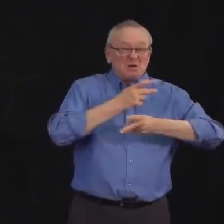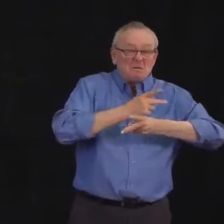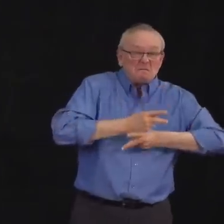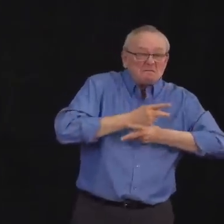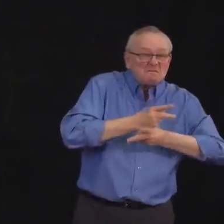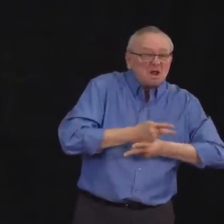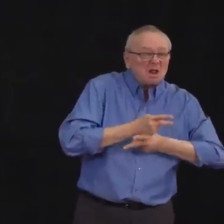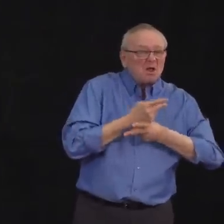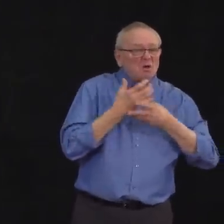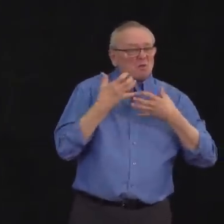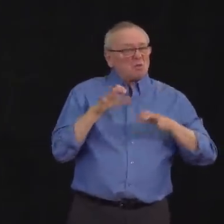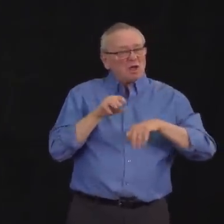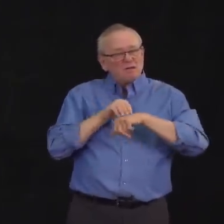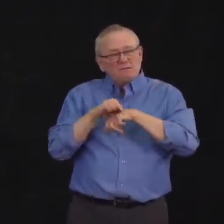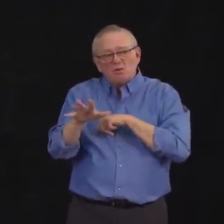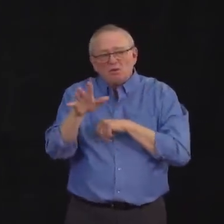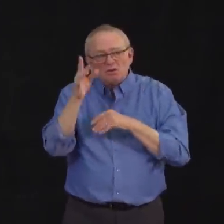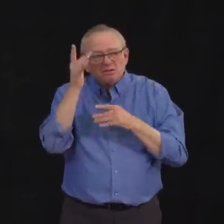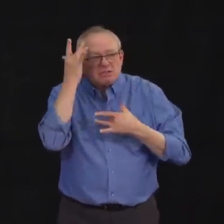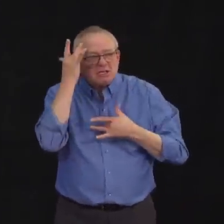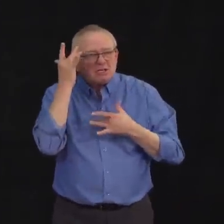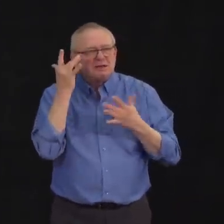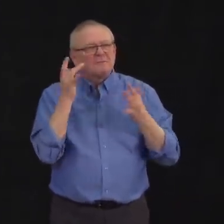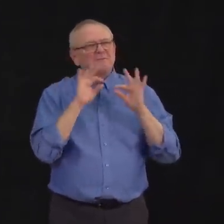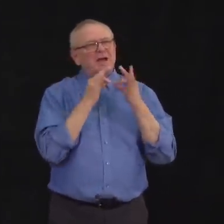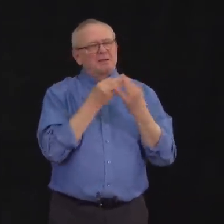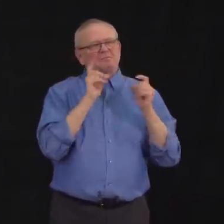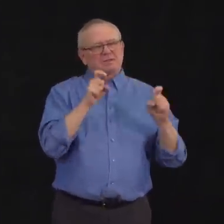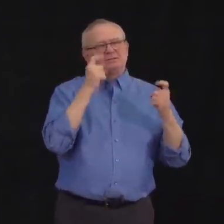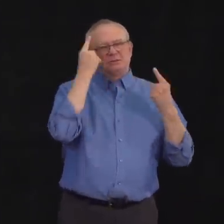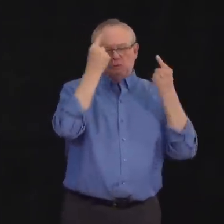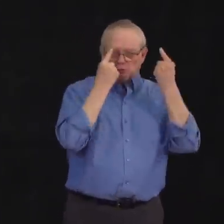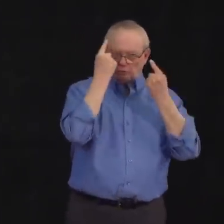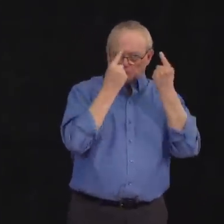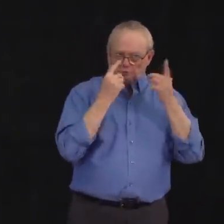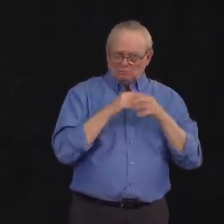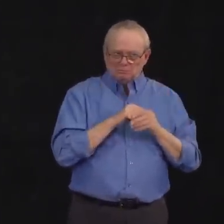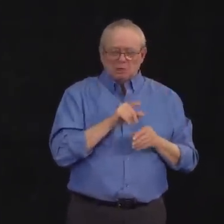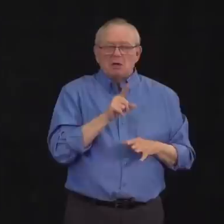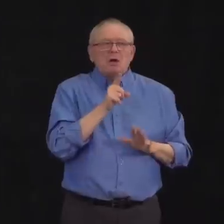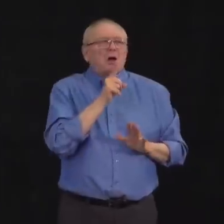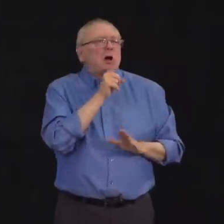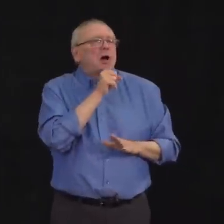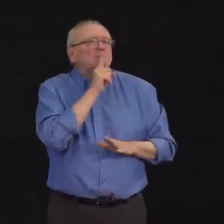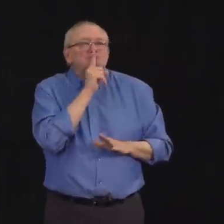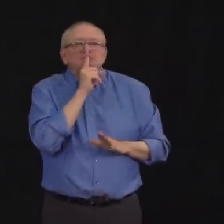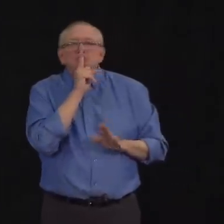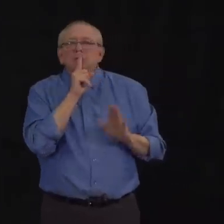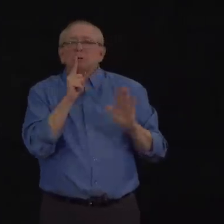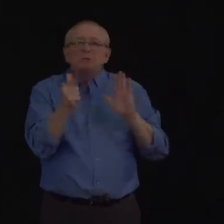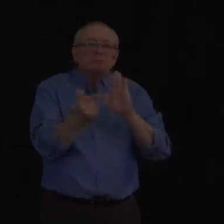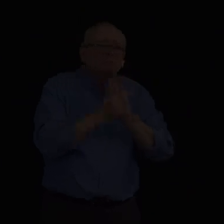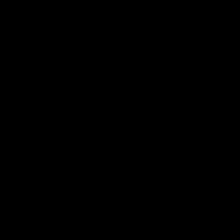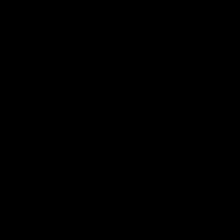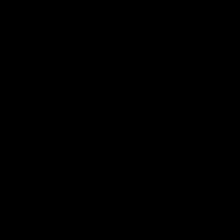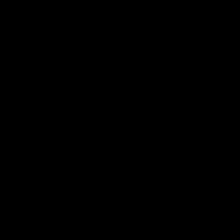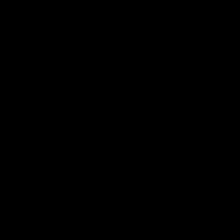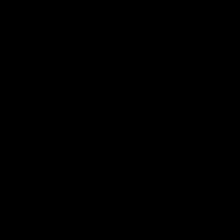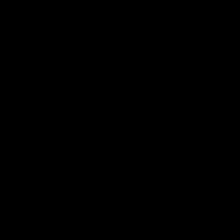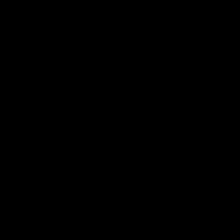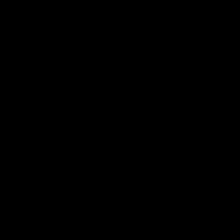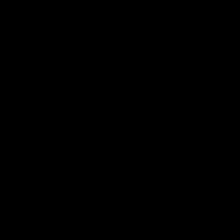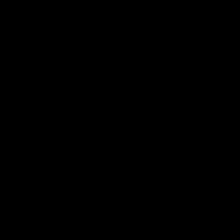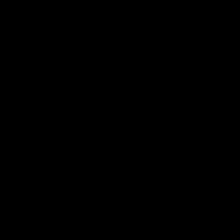transmission. And that's something that, again, there's no rules about. It's more of an individual family risk assessment. All right.